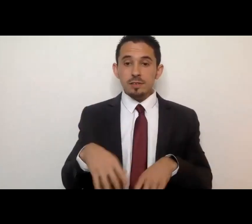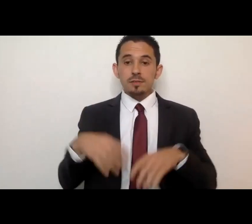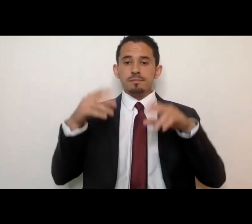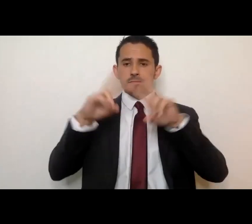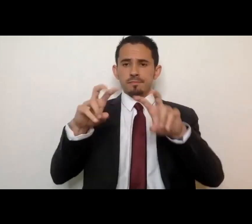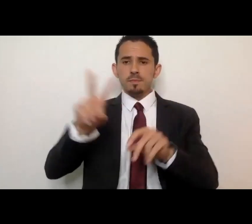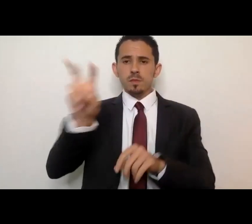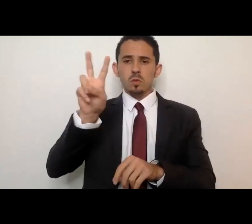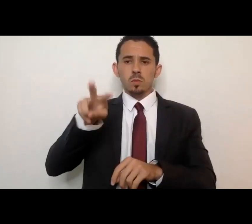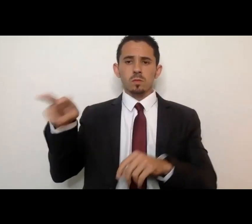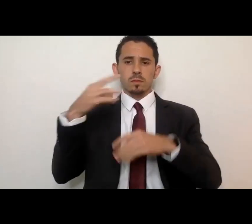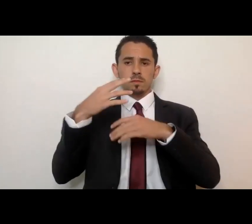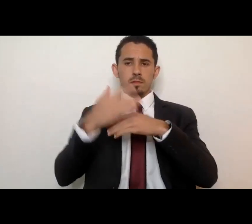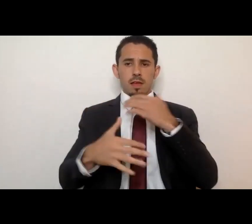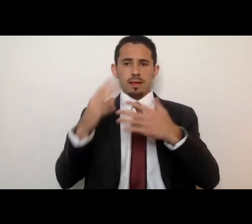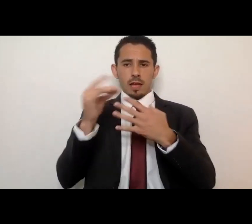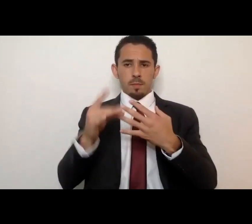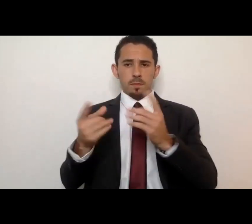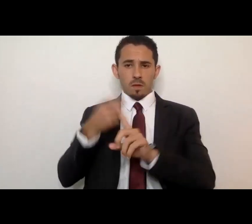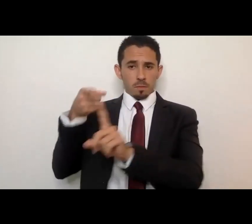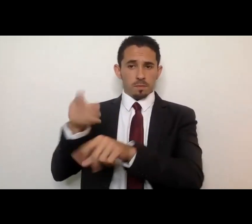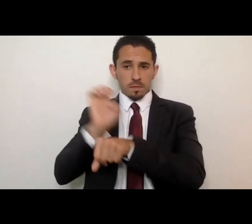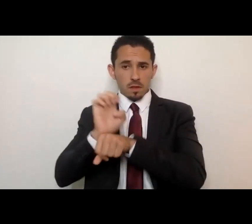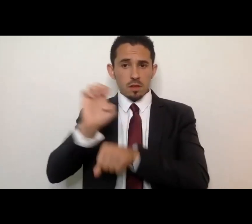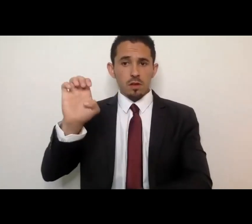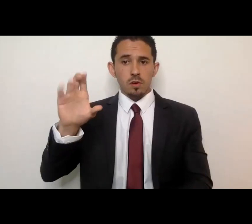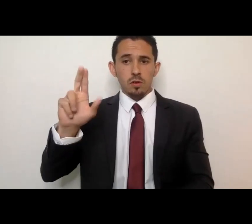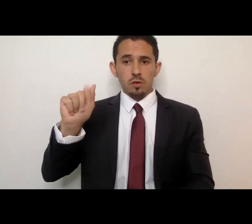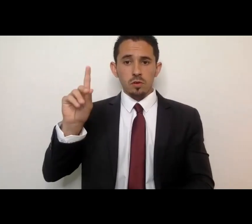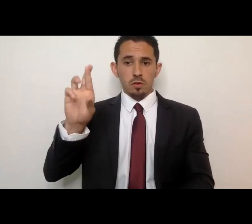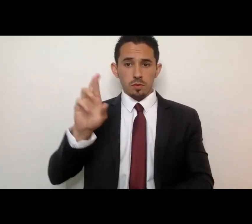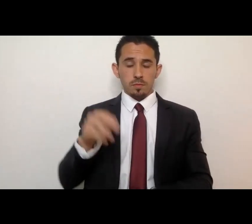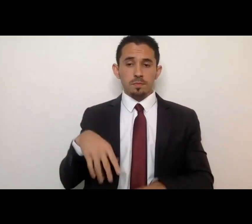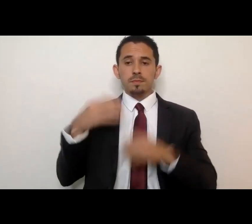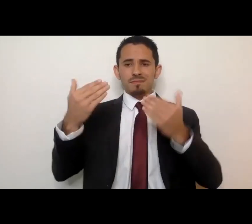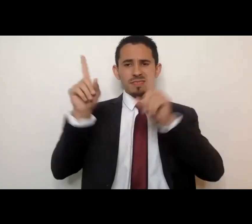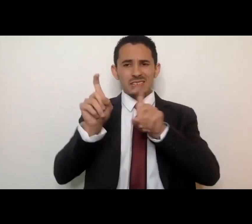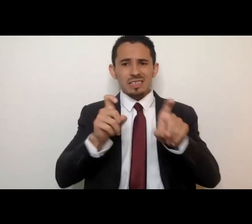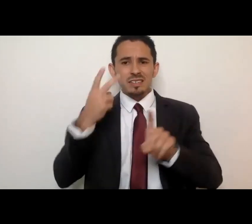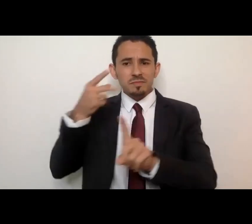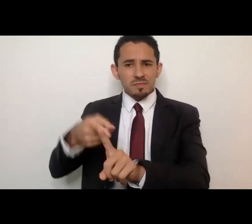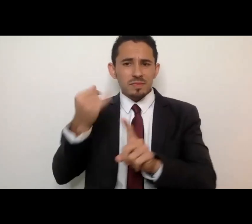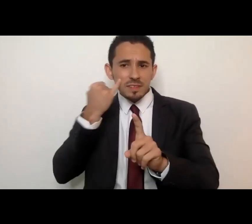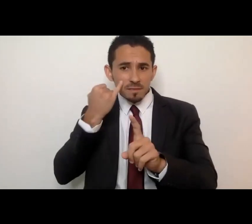complicated. A previous study that was done analyzed 222 serum samples from people in Ecuador.